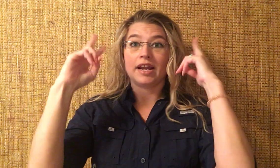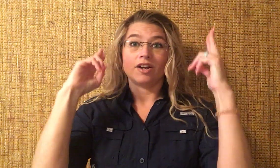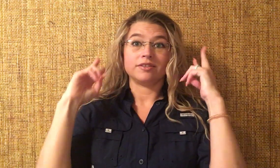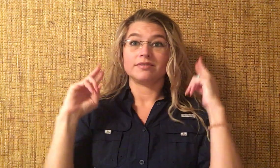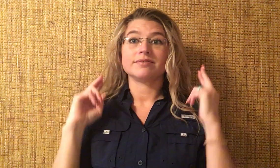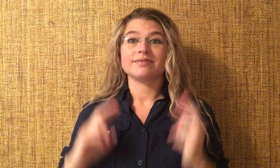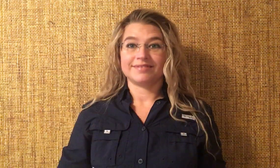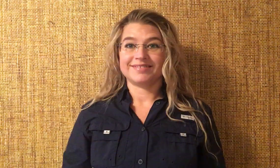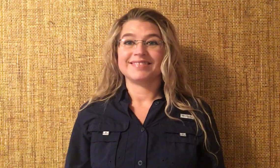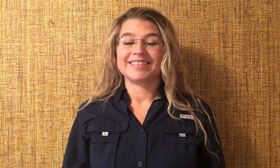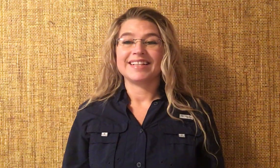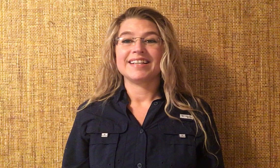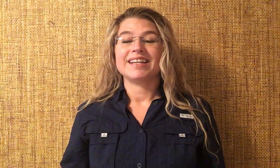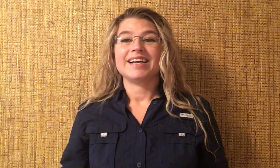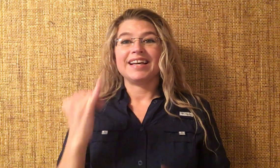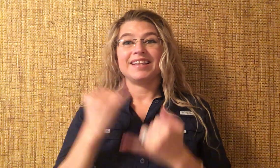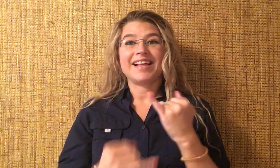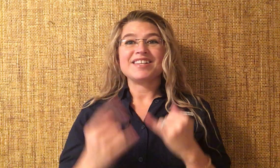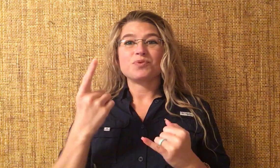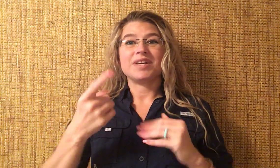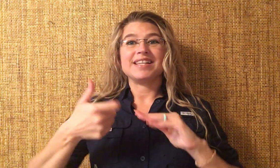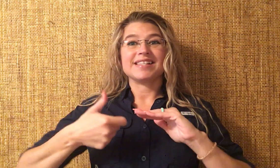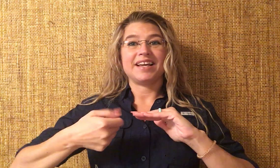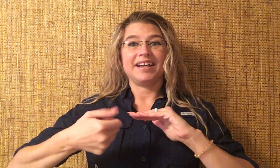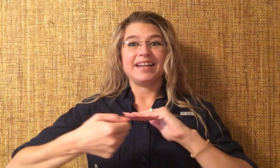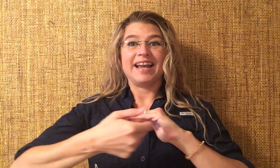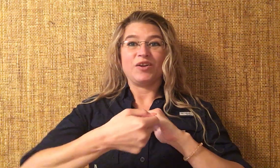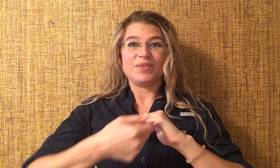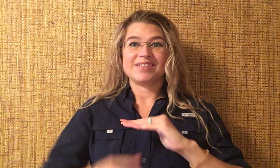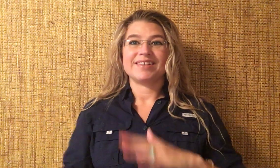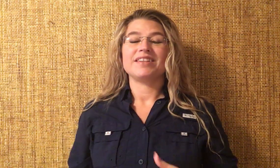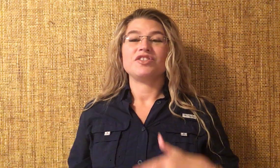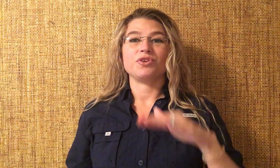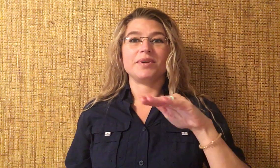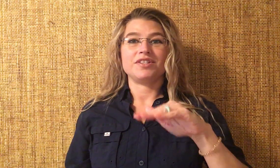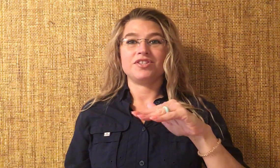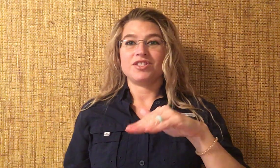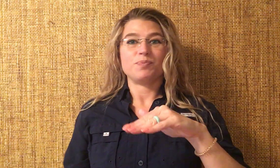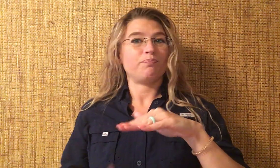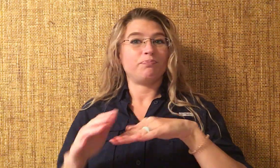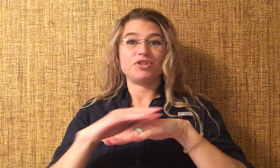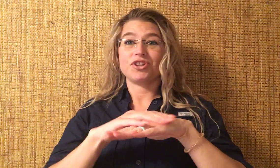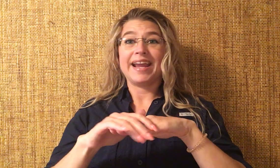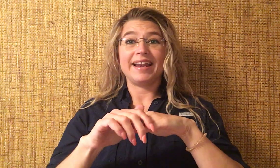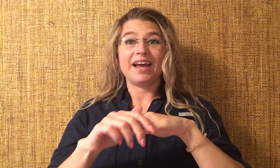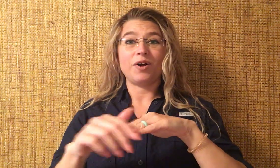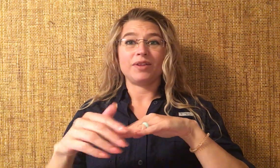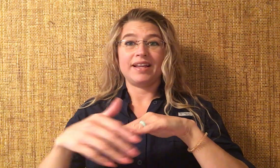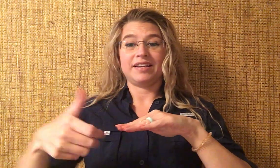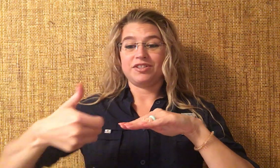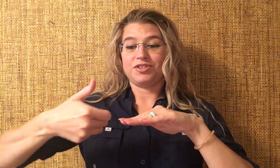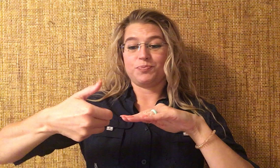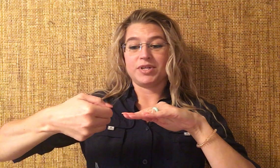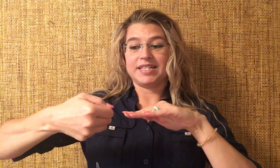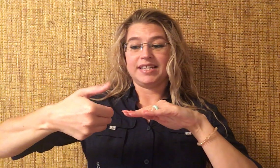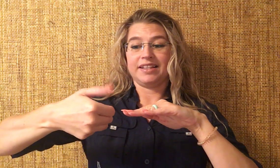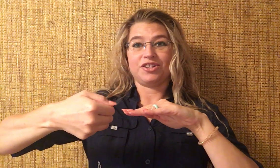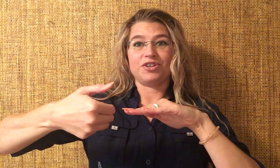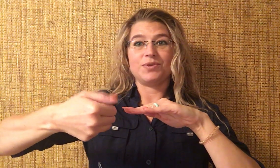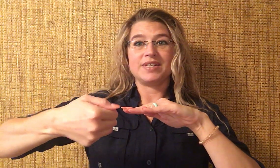hair. And the last one is cut nails. So you're going to just put your hand out and pretend like you're using